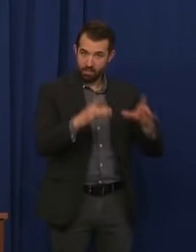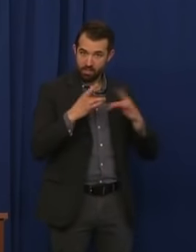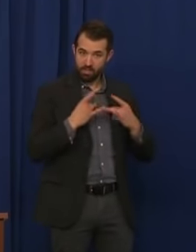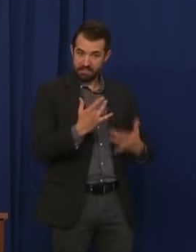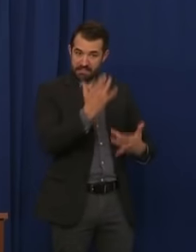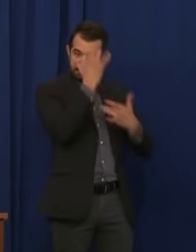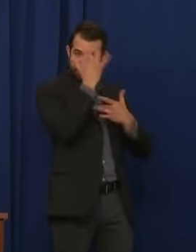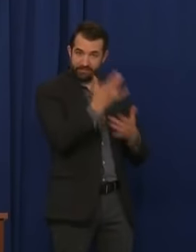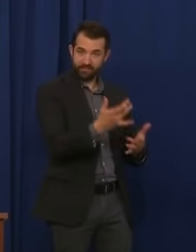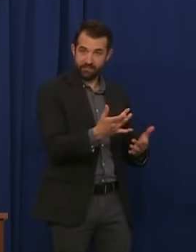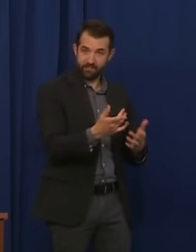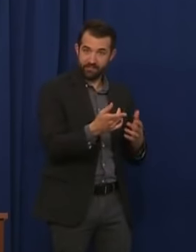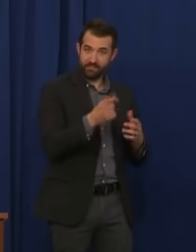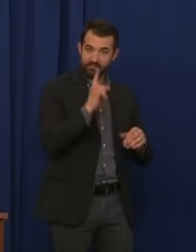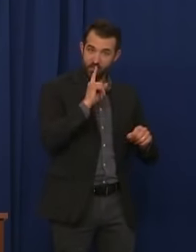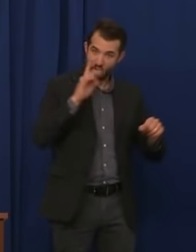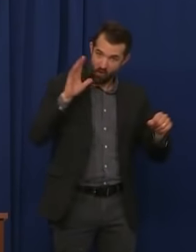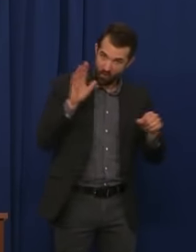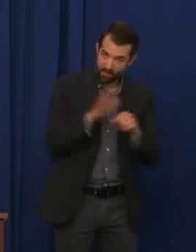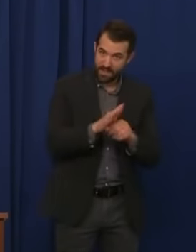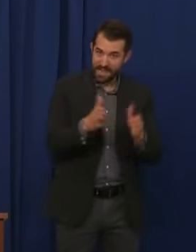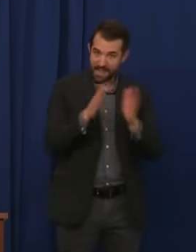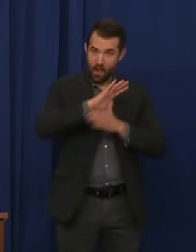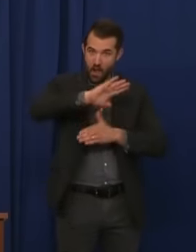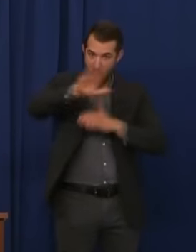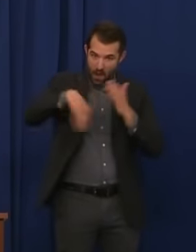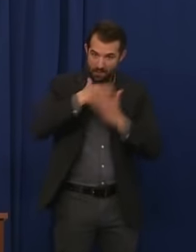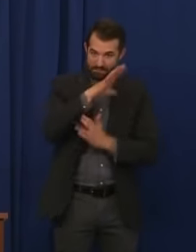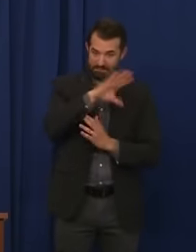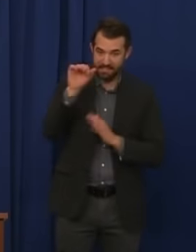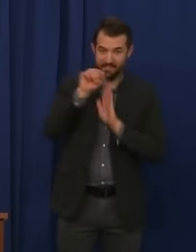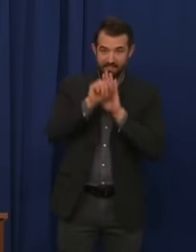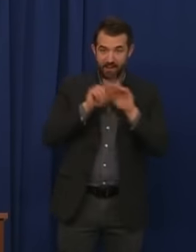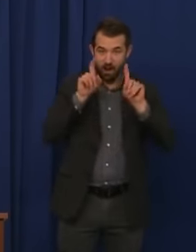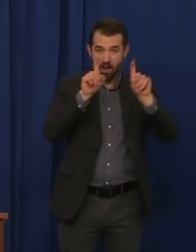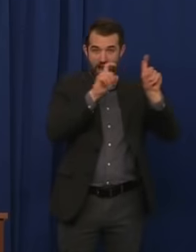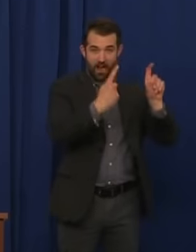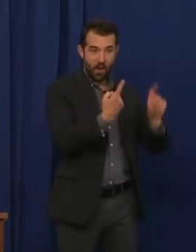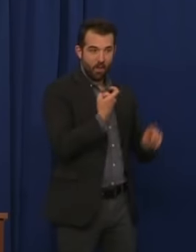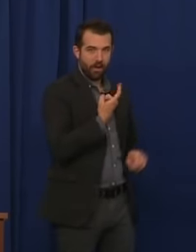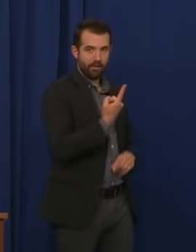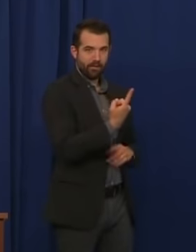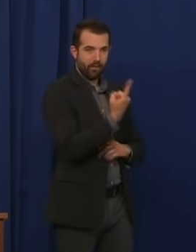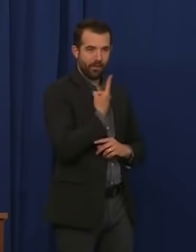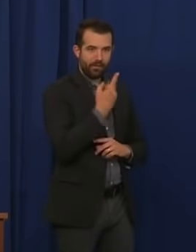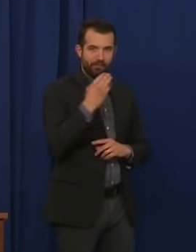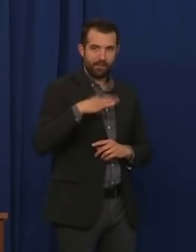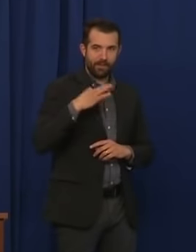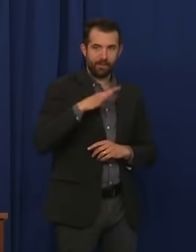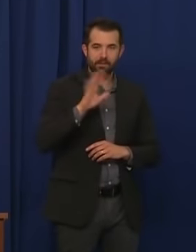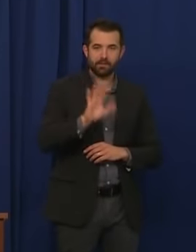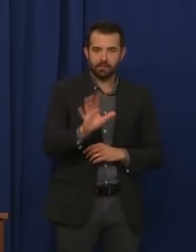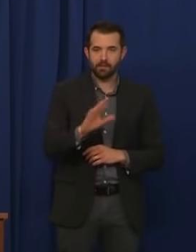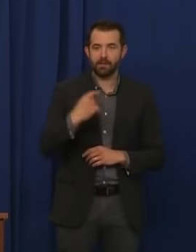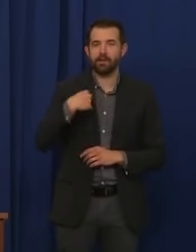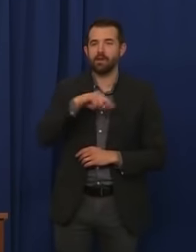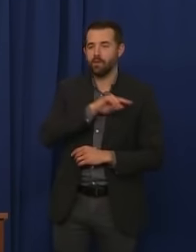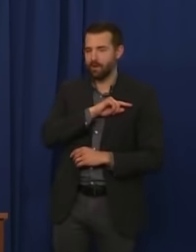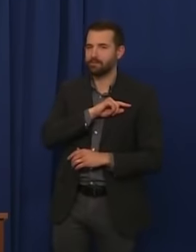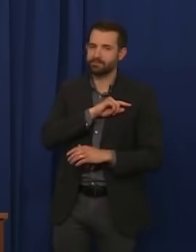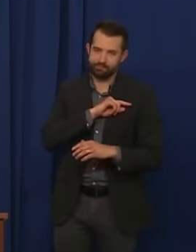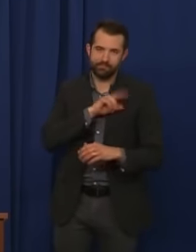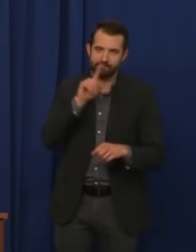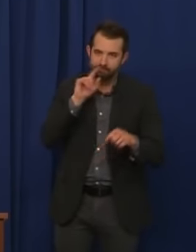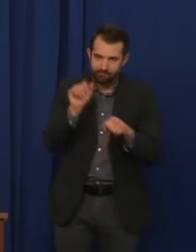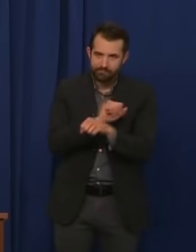and his team are asking that question of all 50 states. So the answer, Patrick, is that we are thinking about that. There have